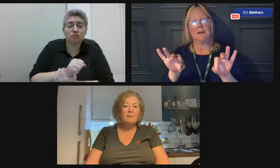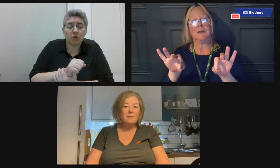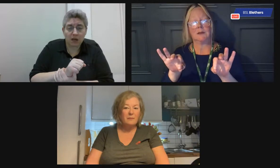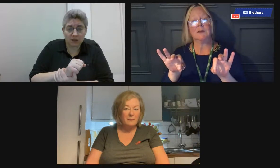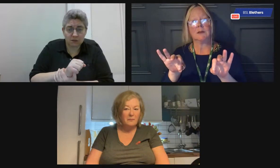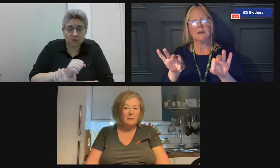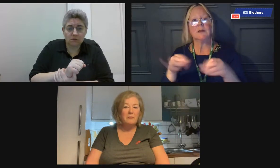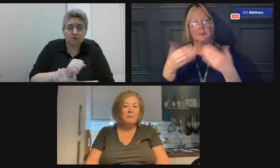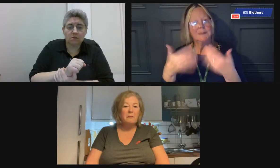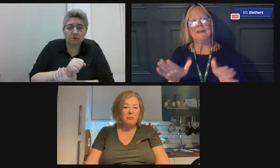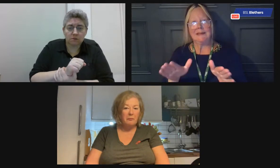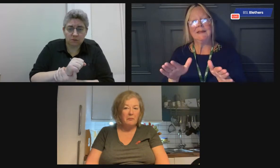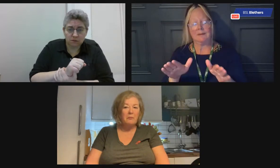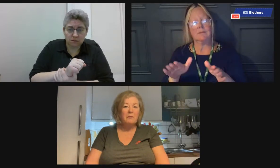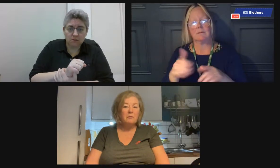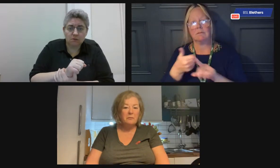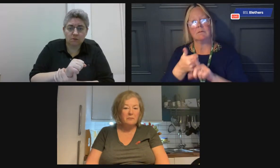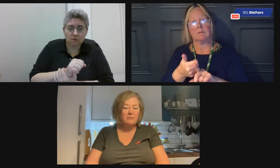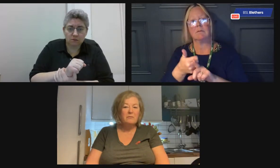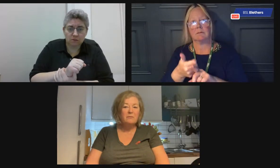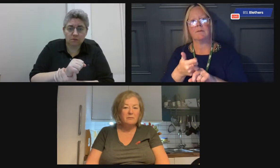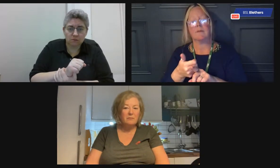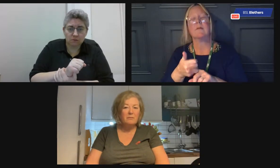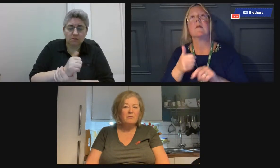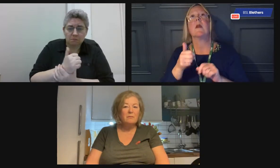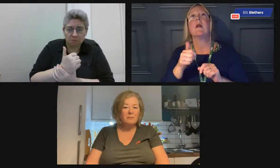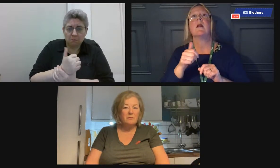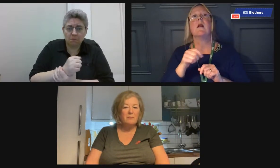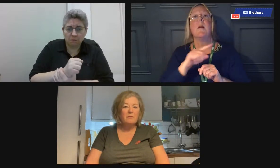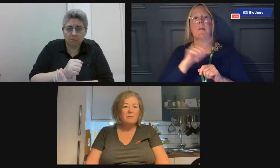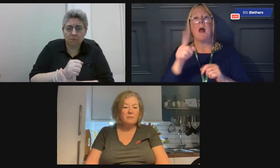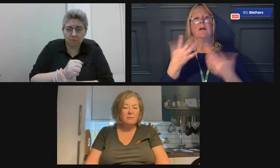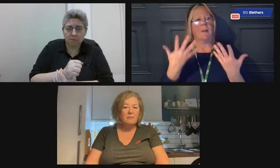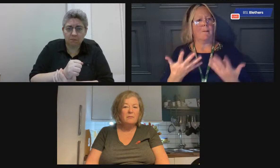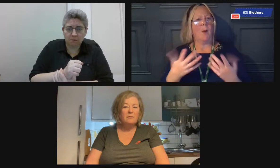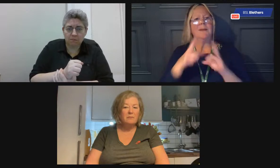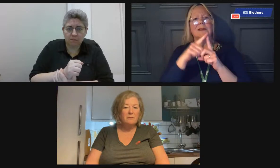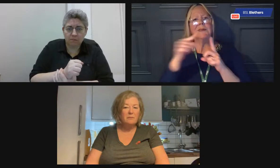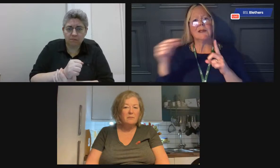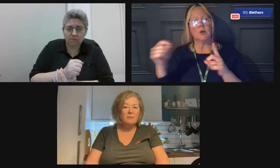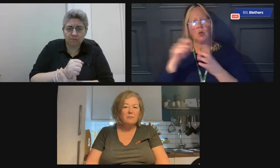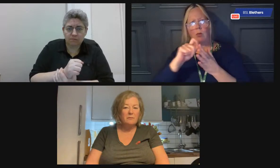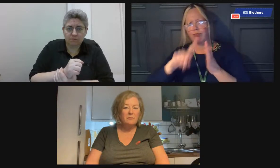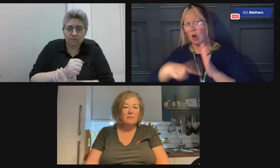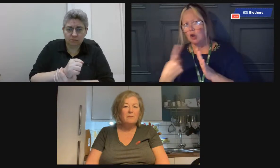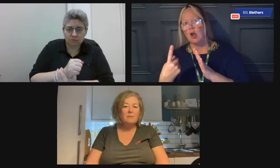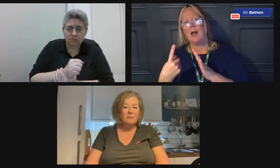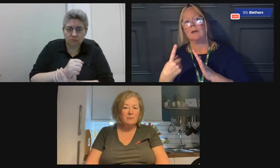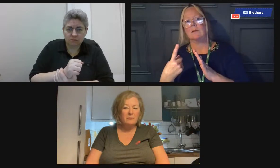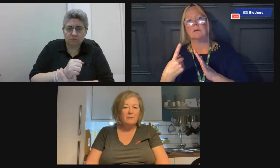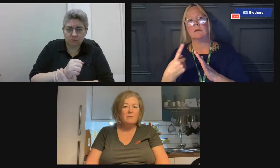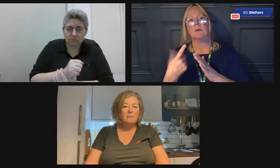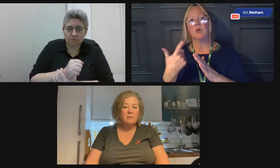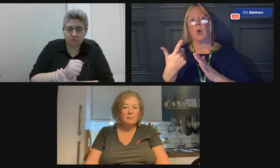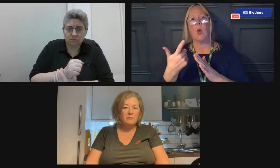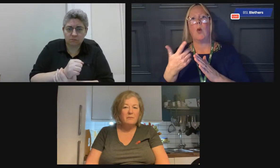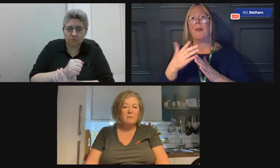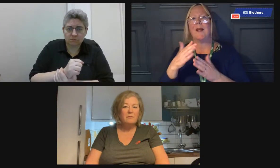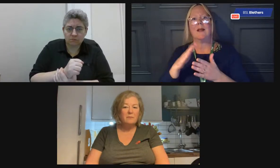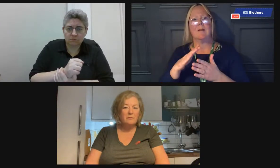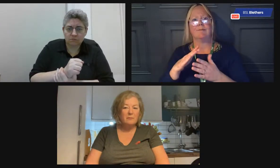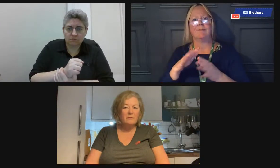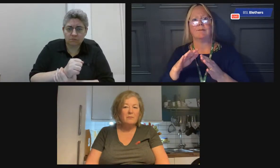do kind of partnership support in hospices. We have done that in the past. But at the moment, our